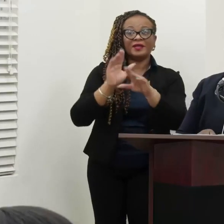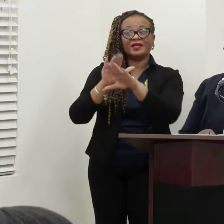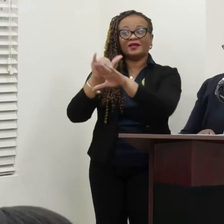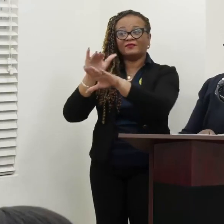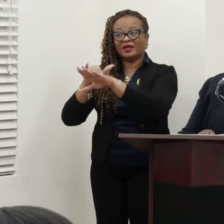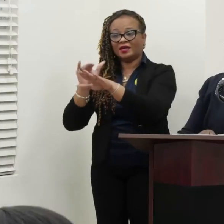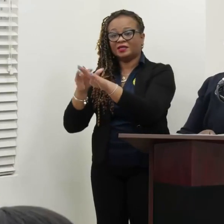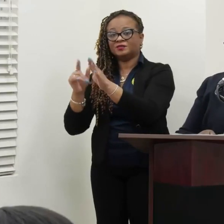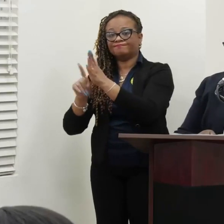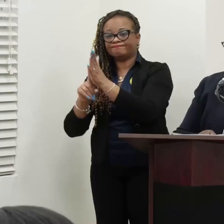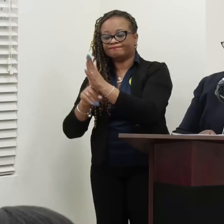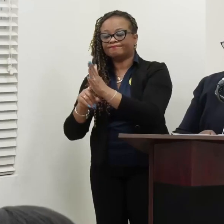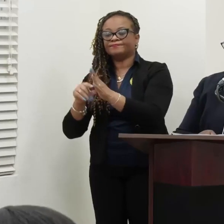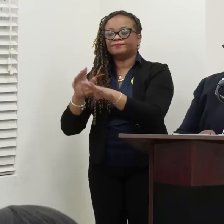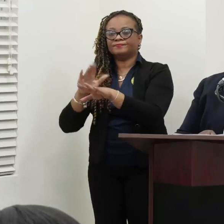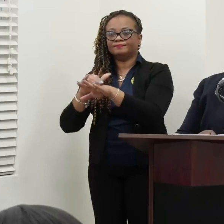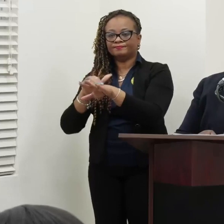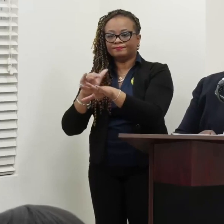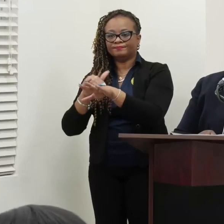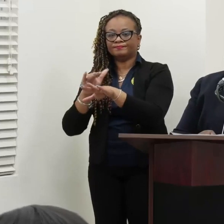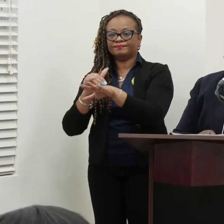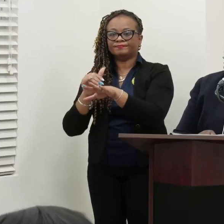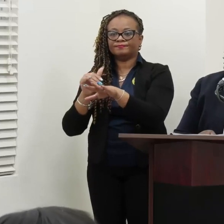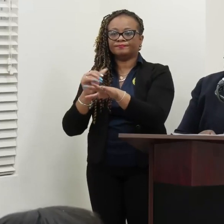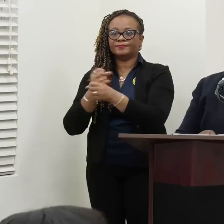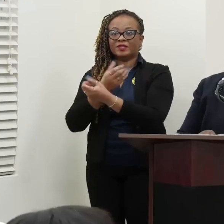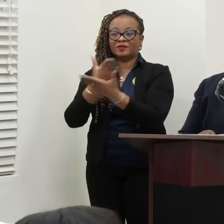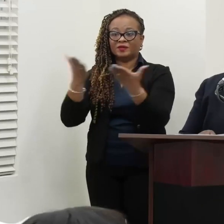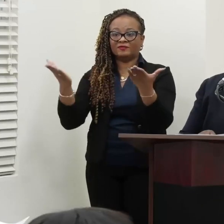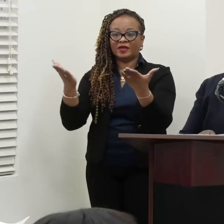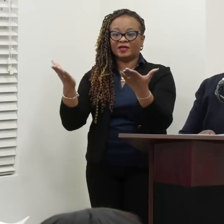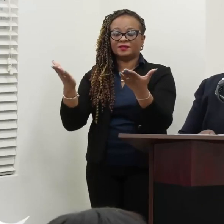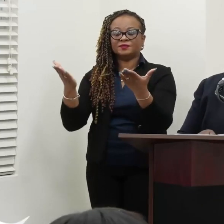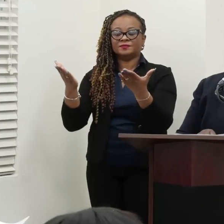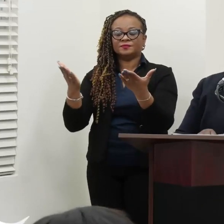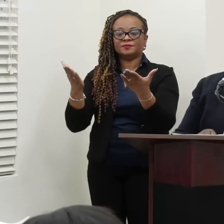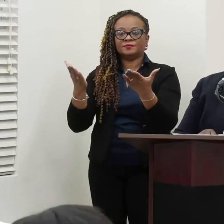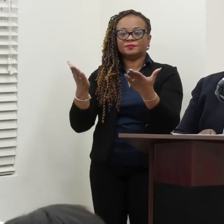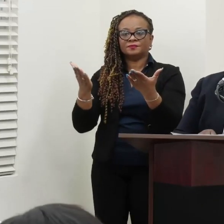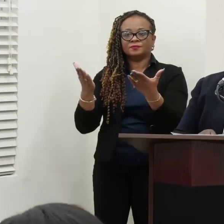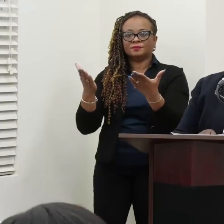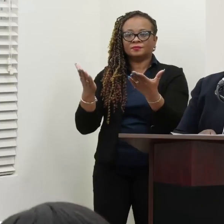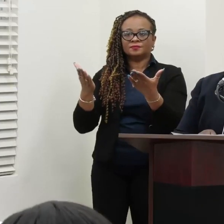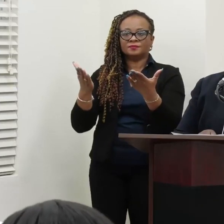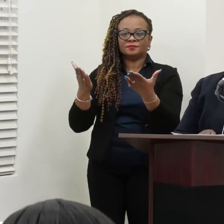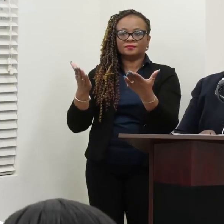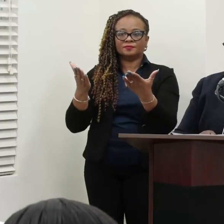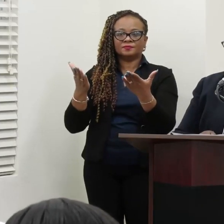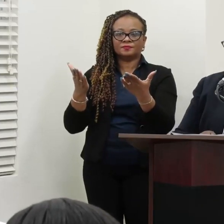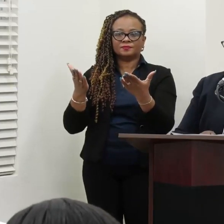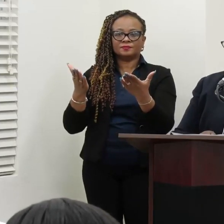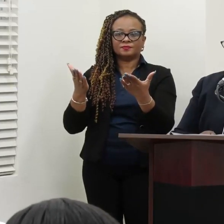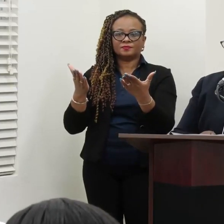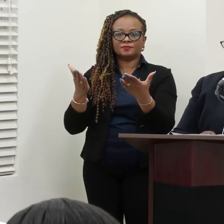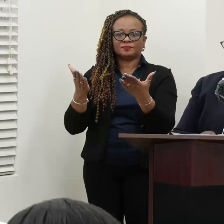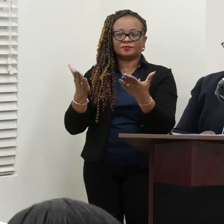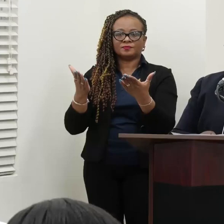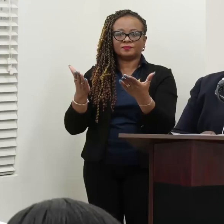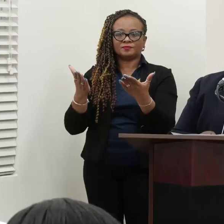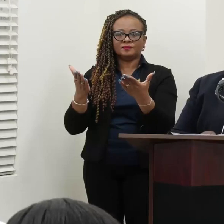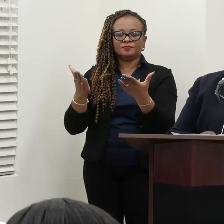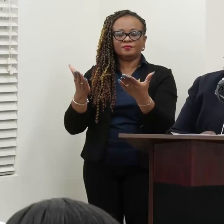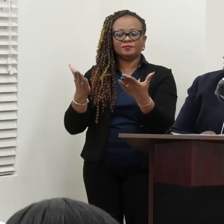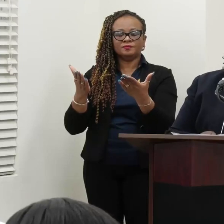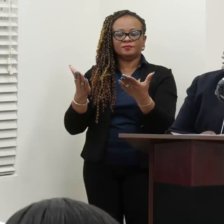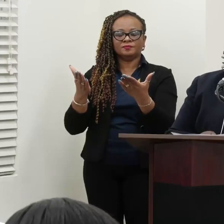advised. Tout moun ki grand moun ou pa ka marcher gen disability, yo gen te parler avec yo and by medication.